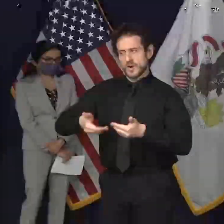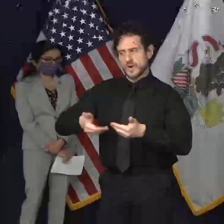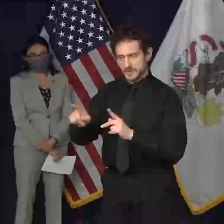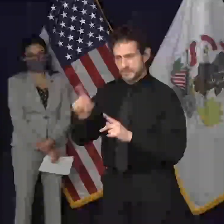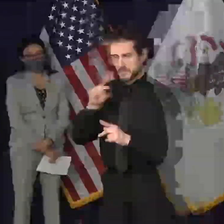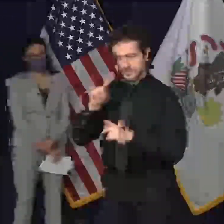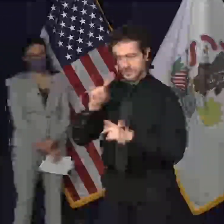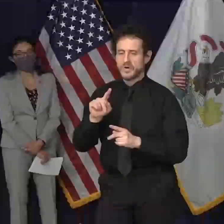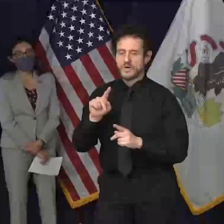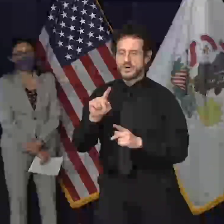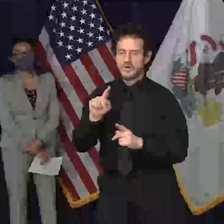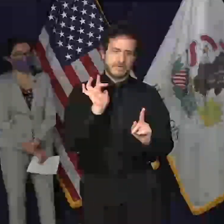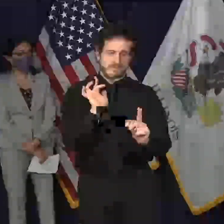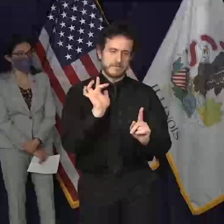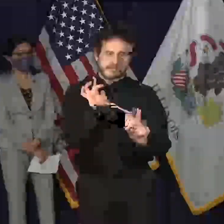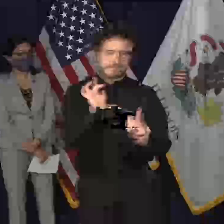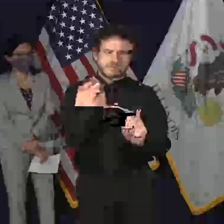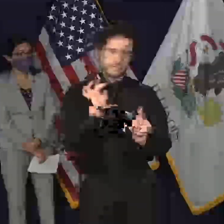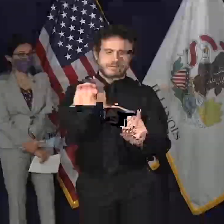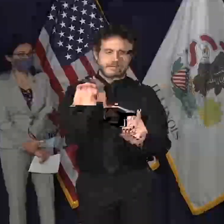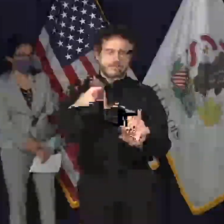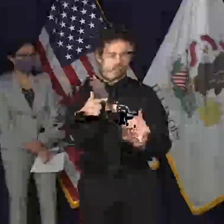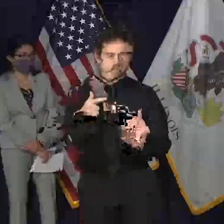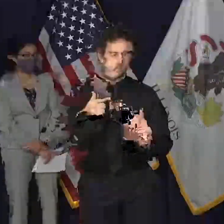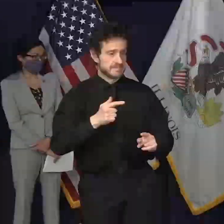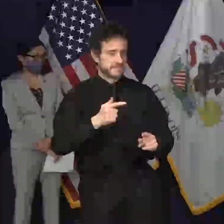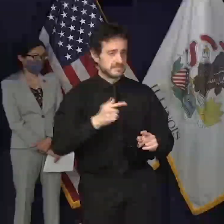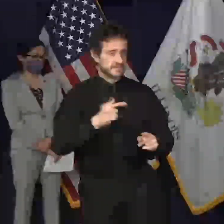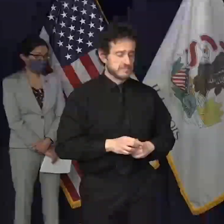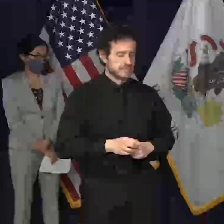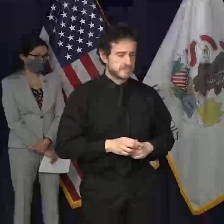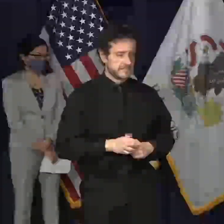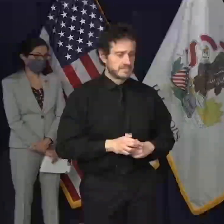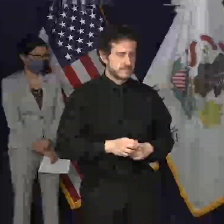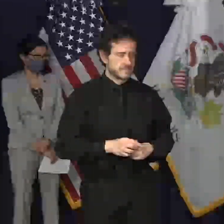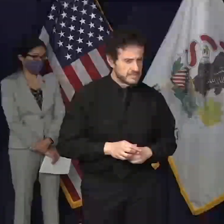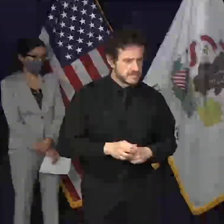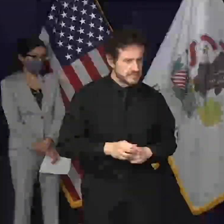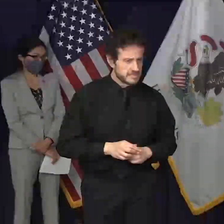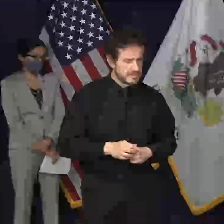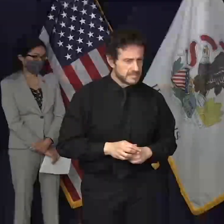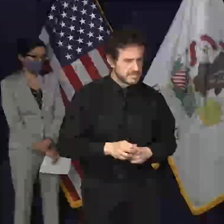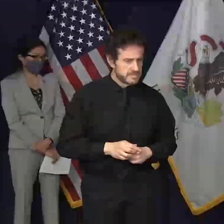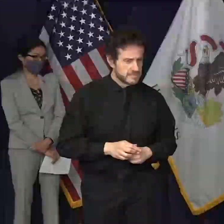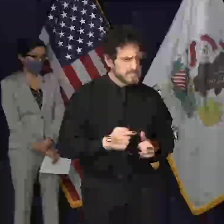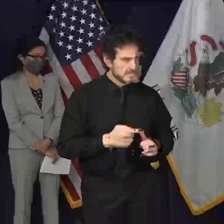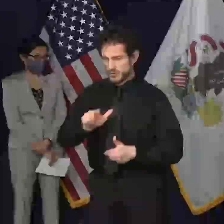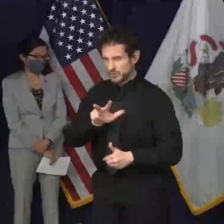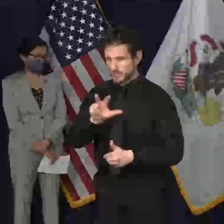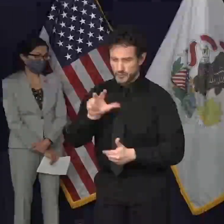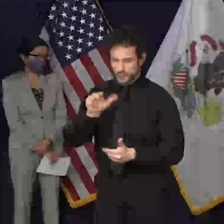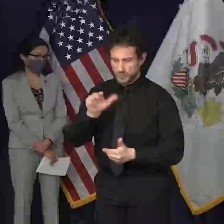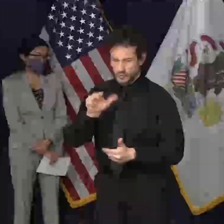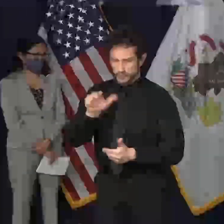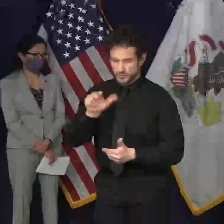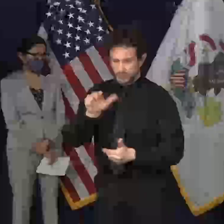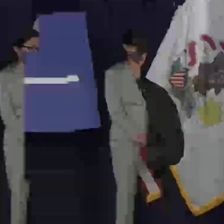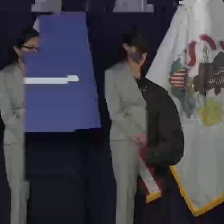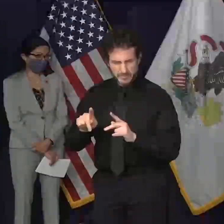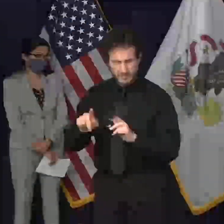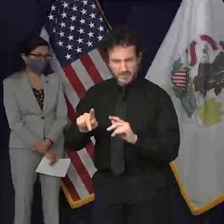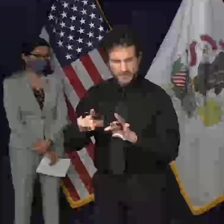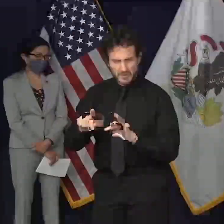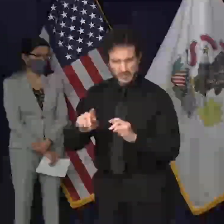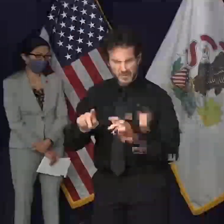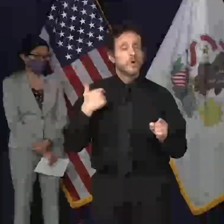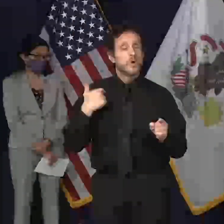contact tracing? And there's a second part to that. If you just want to address that first, if you will. Sure. So the contact tracing effort, which we